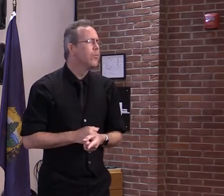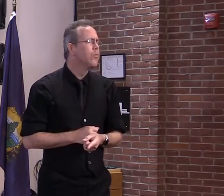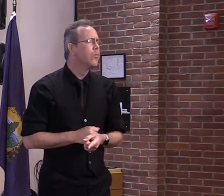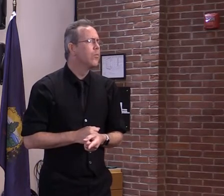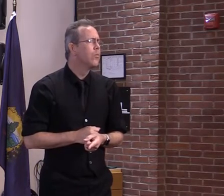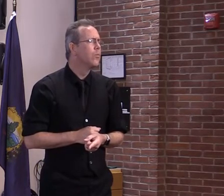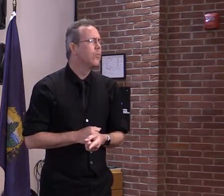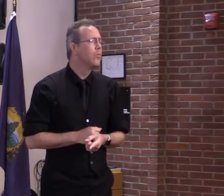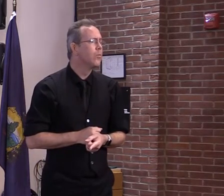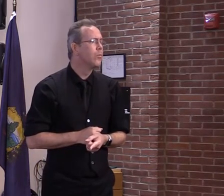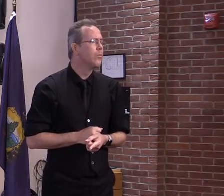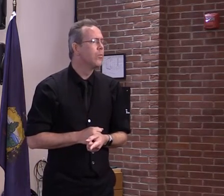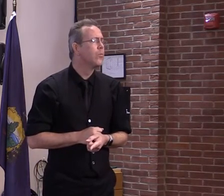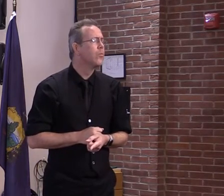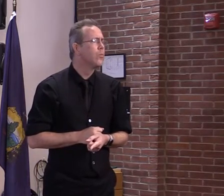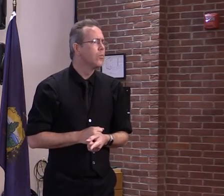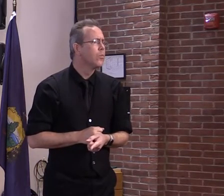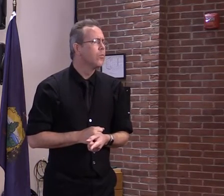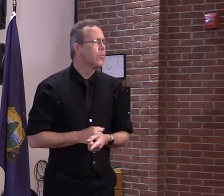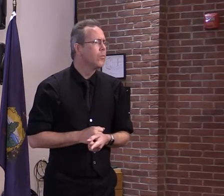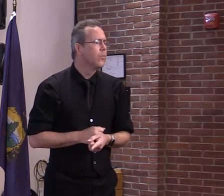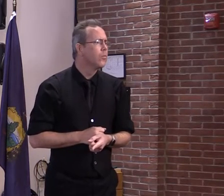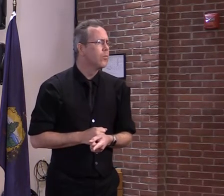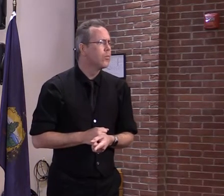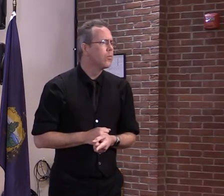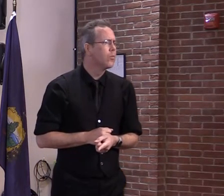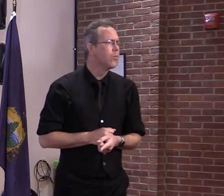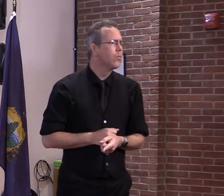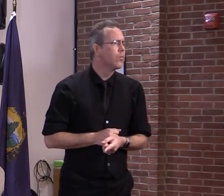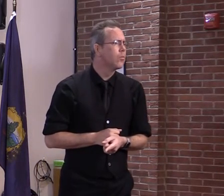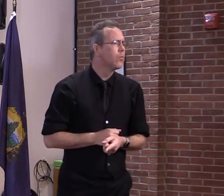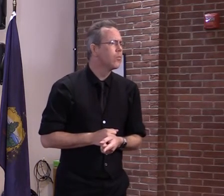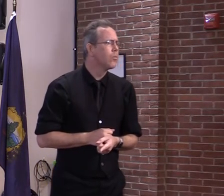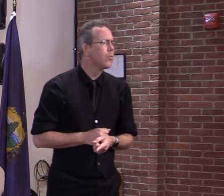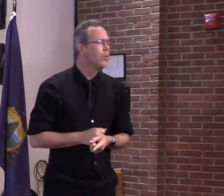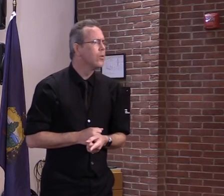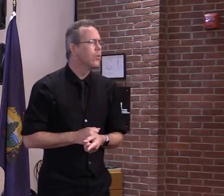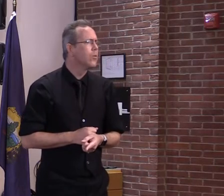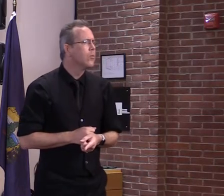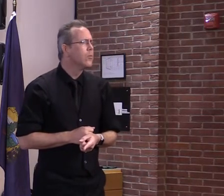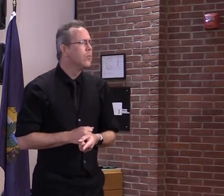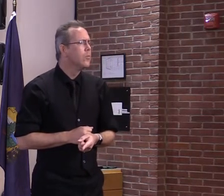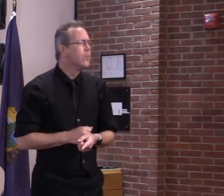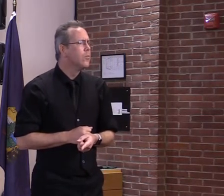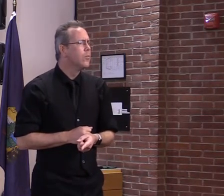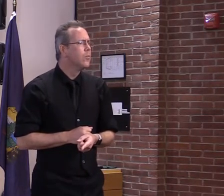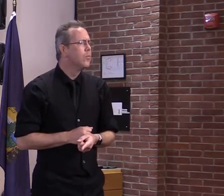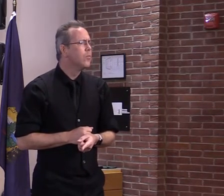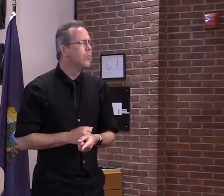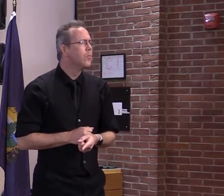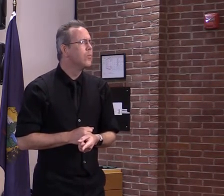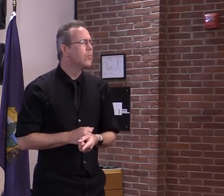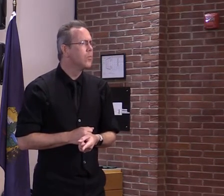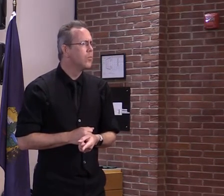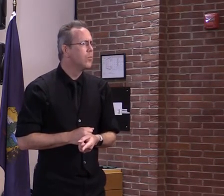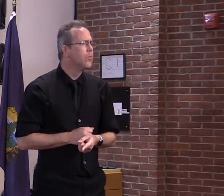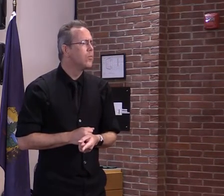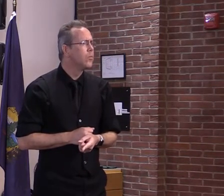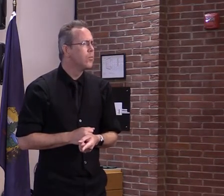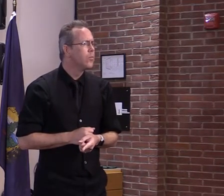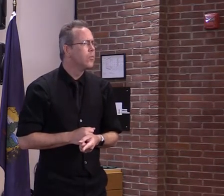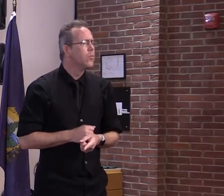of Administration, which covers the kind of different recommended funding levels for different agencies, it appears